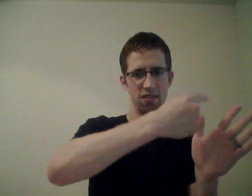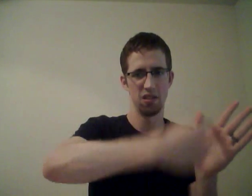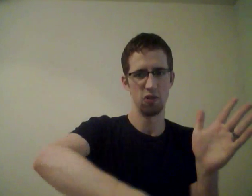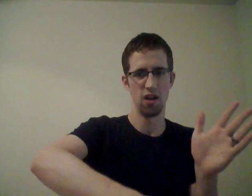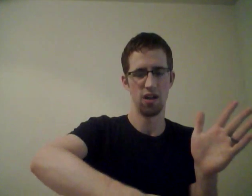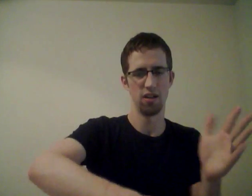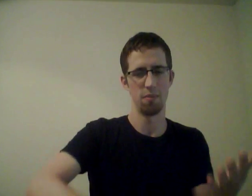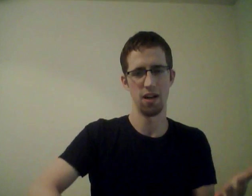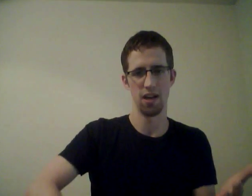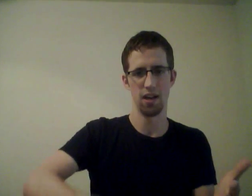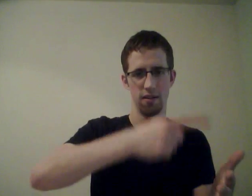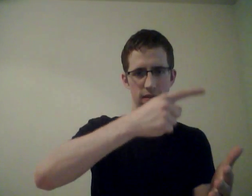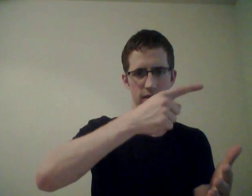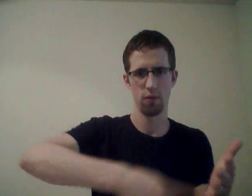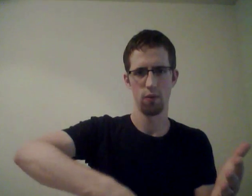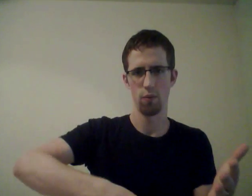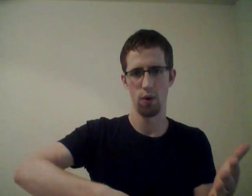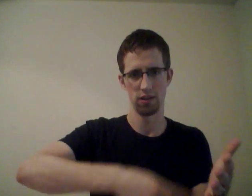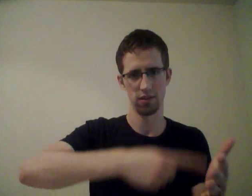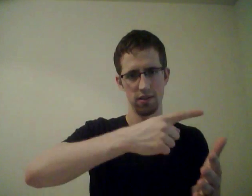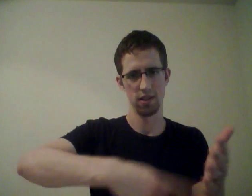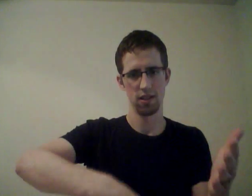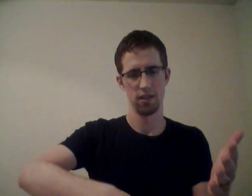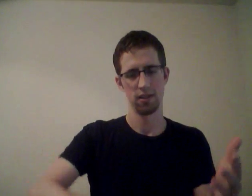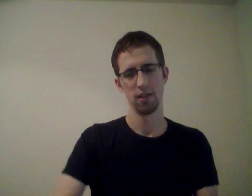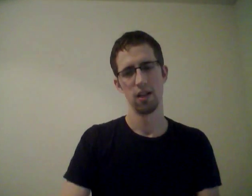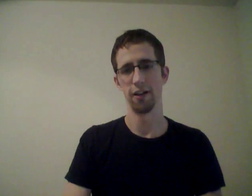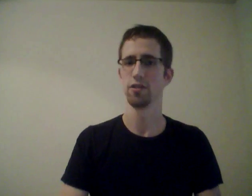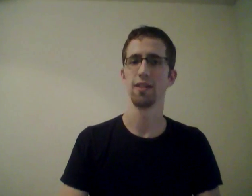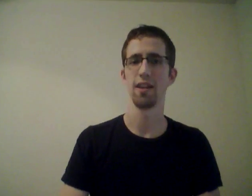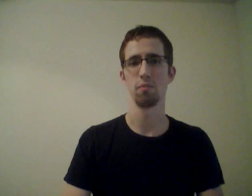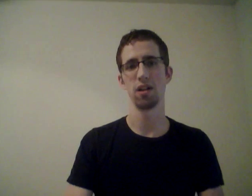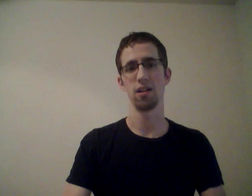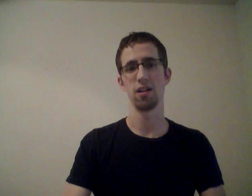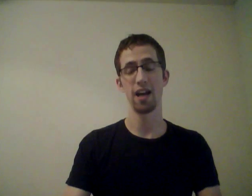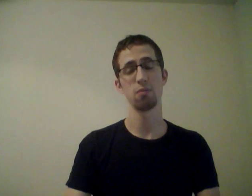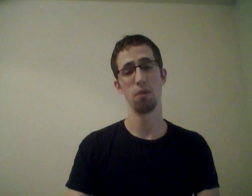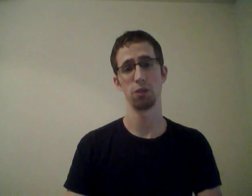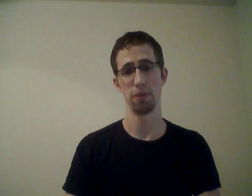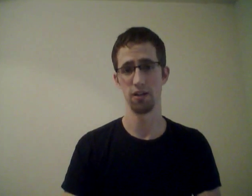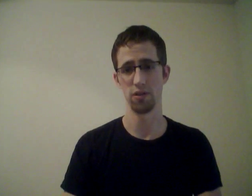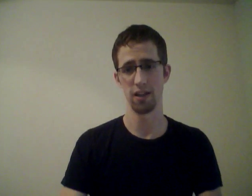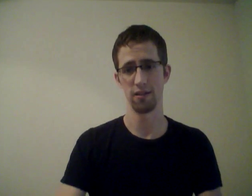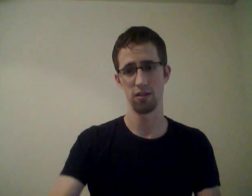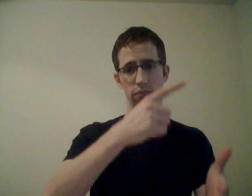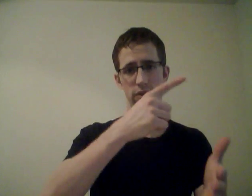of your non-dominant hand. What? I don't see that as much, but I do see it, so